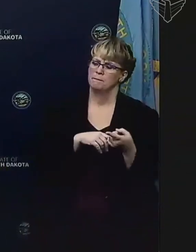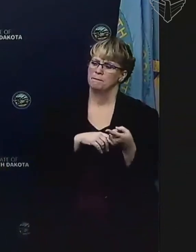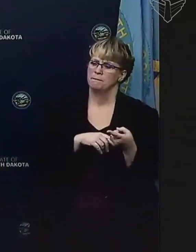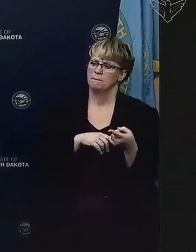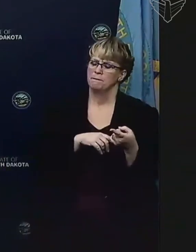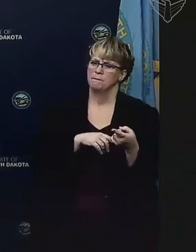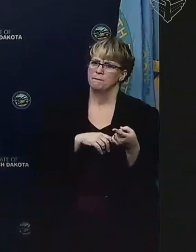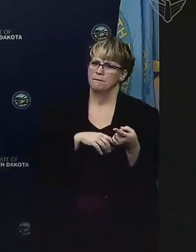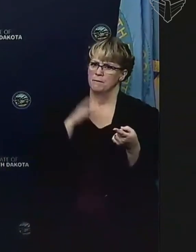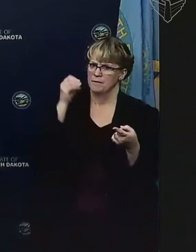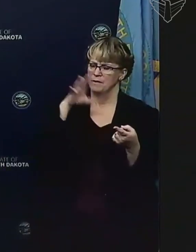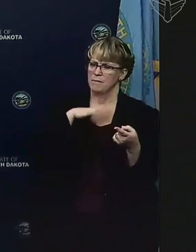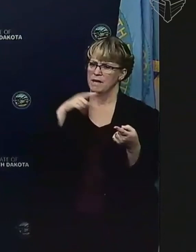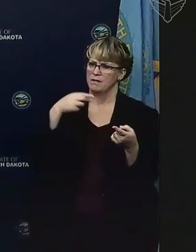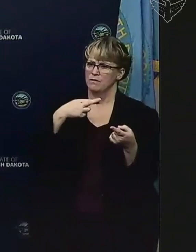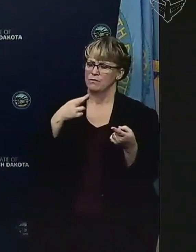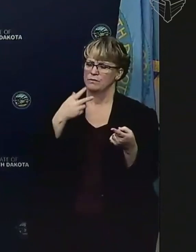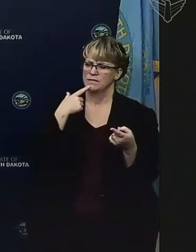that